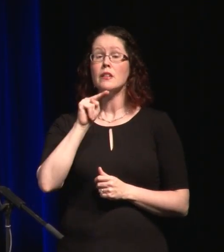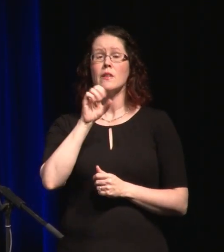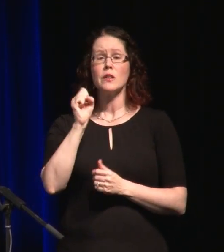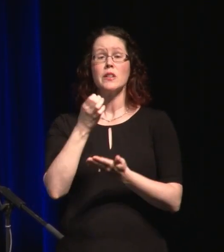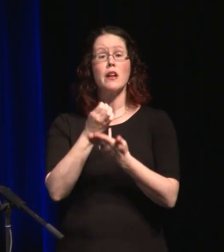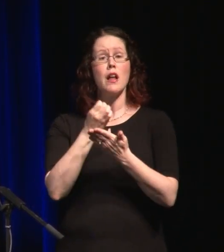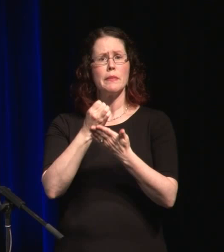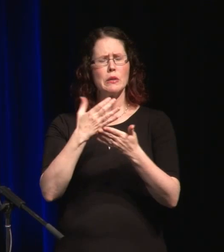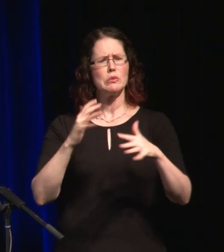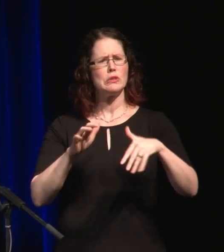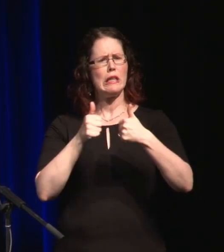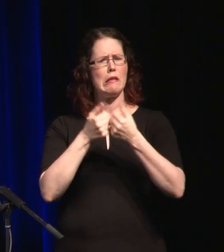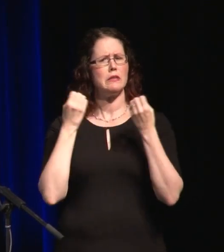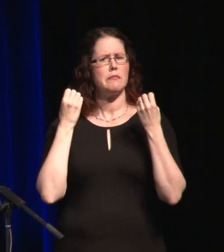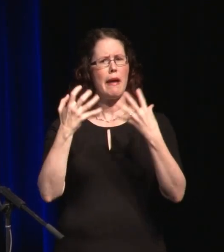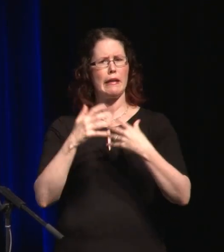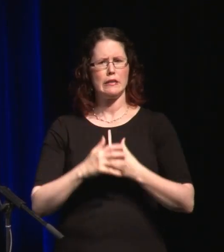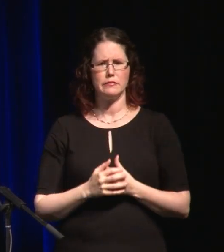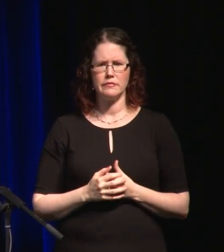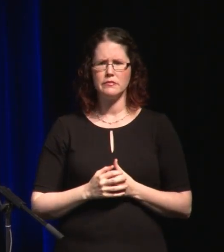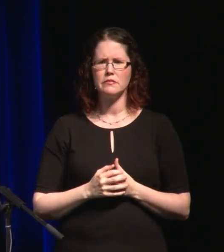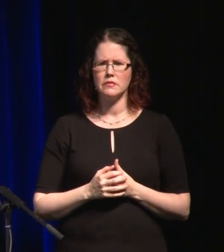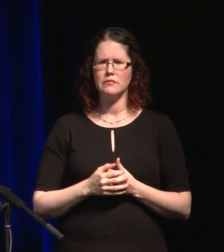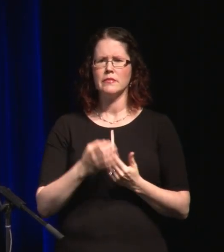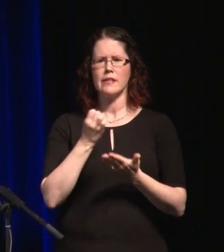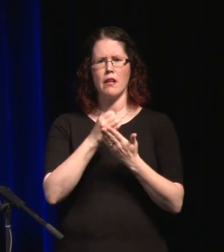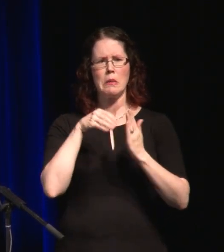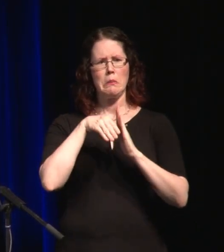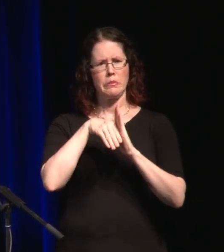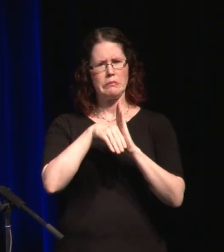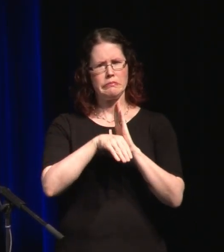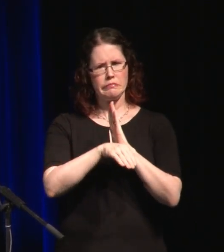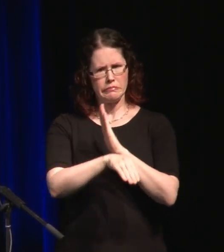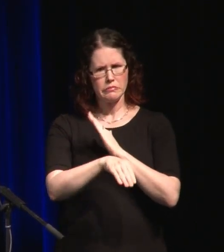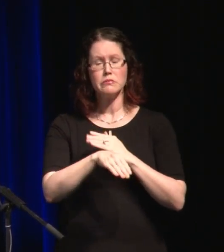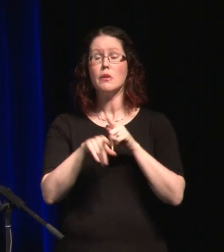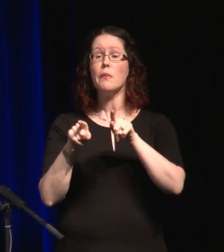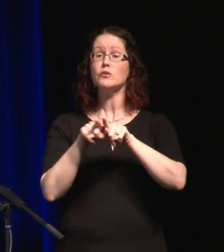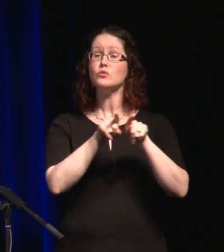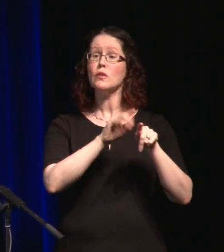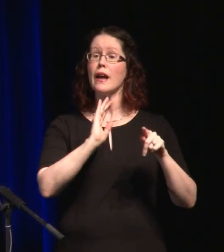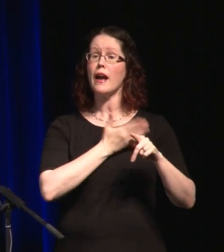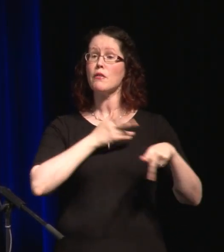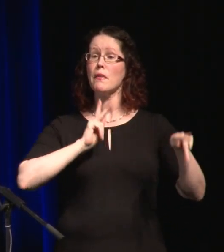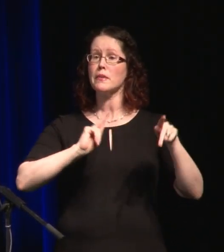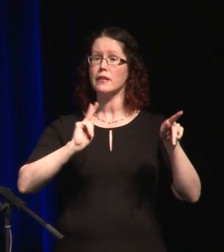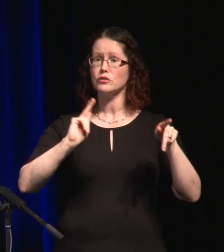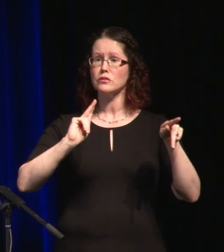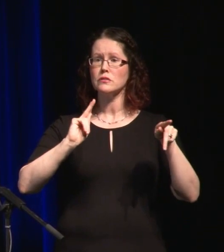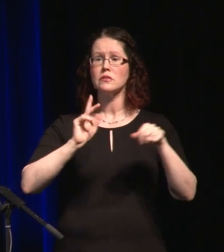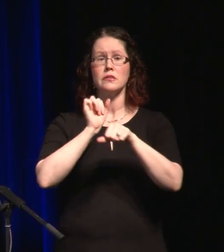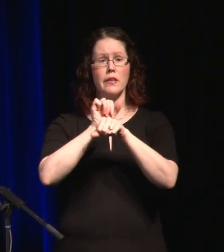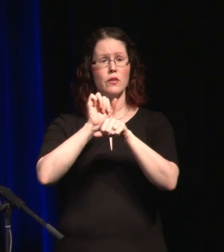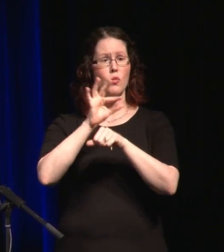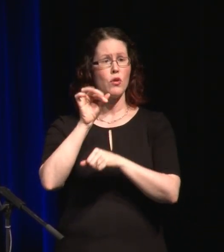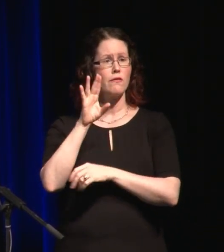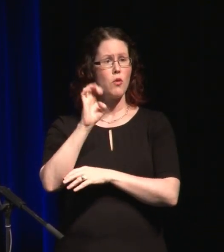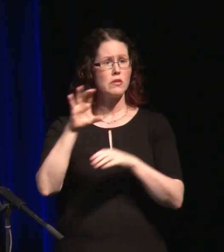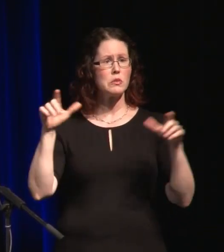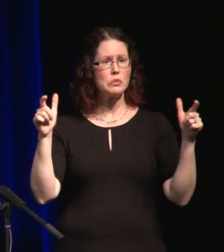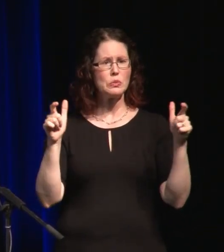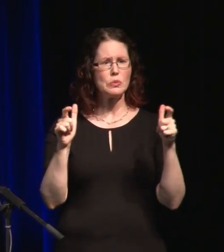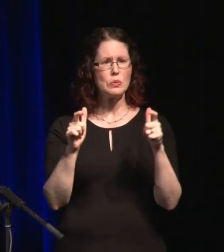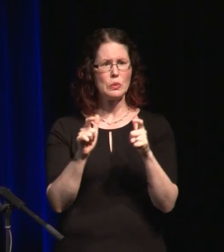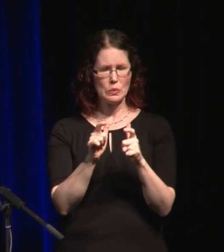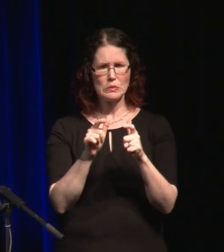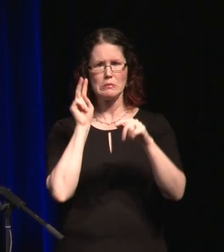for years, and our population, especially our workforce demographic, is projected to shrink dramatically in the years